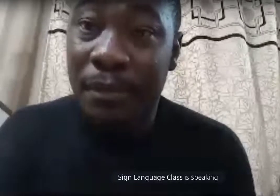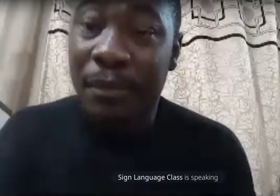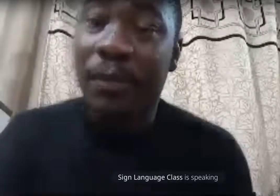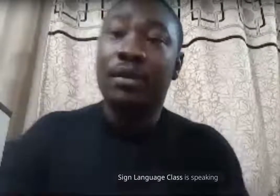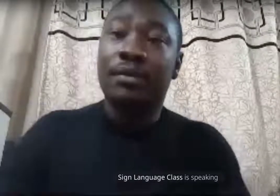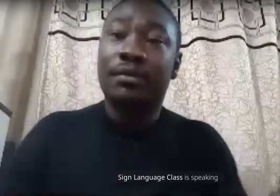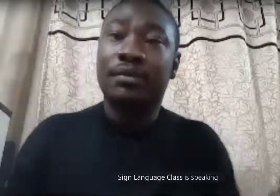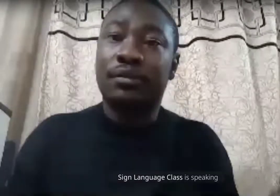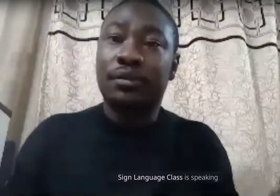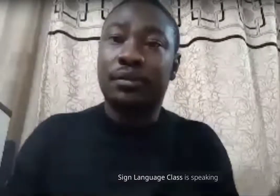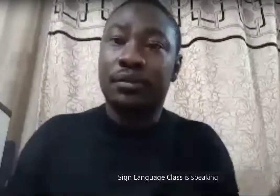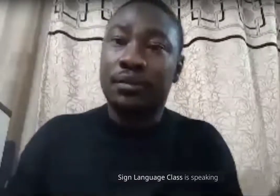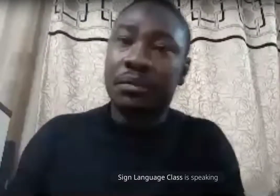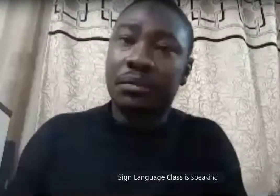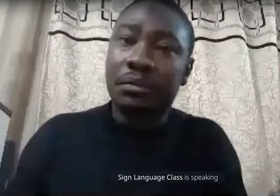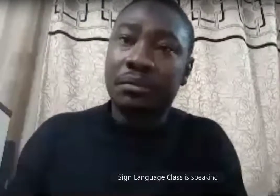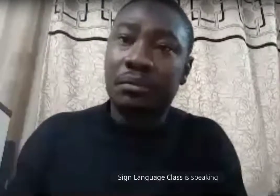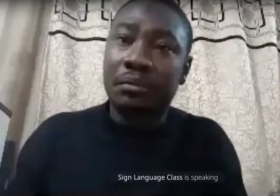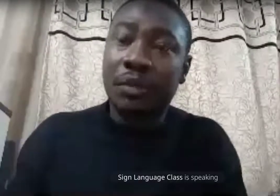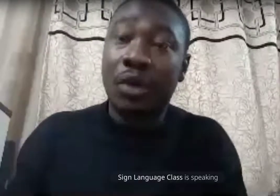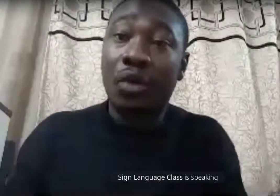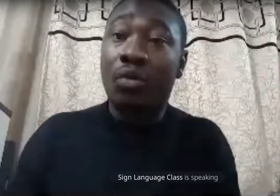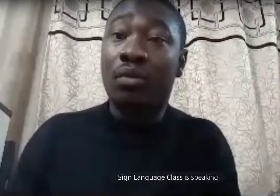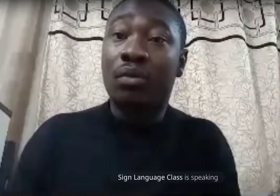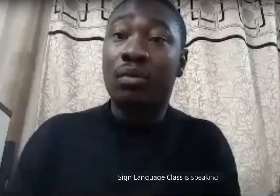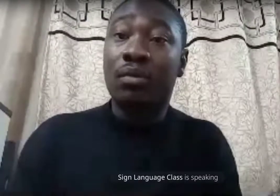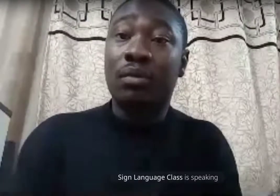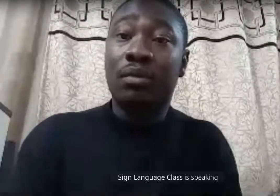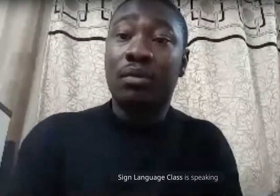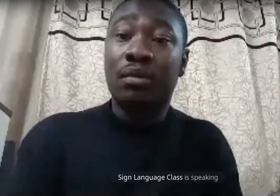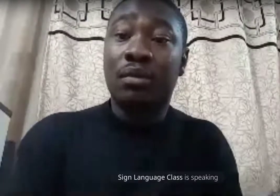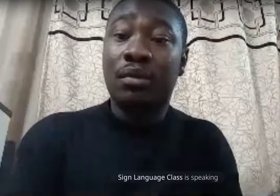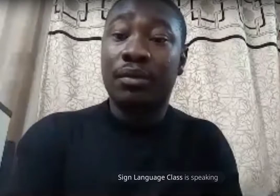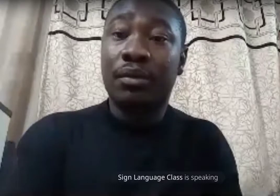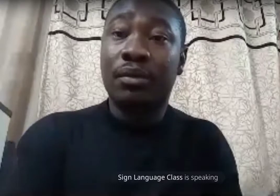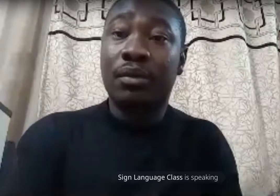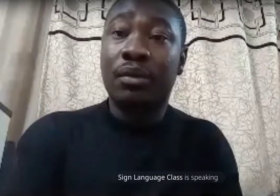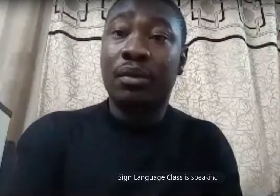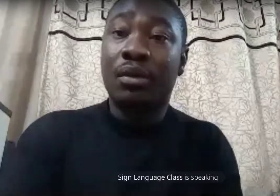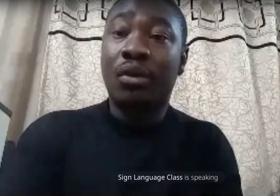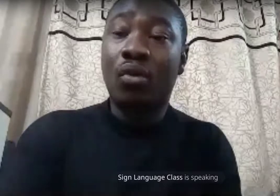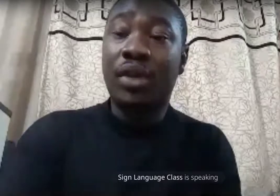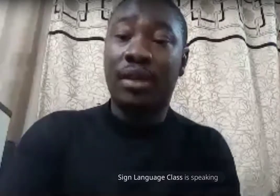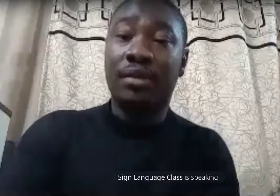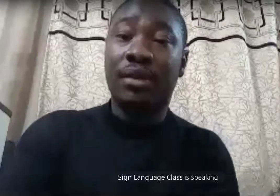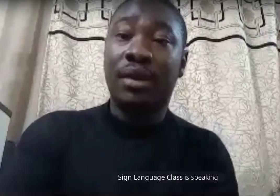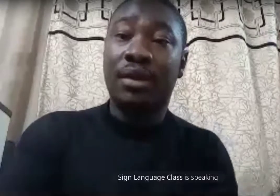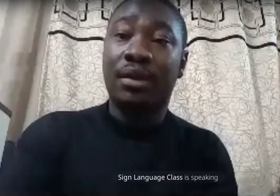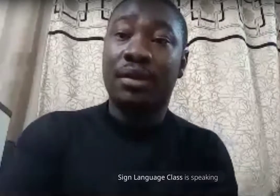is how do you sign points, like 9 points, this point, that point? Anna, I'm sincerely sorry.